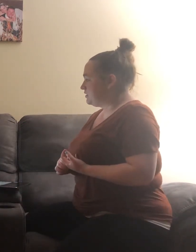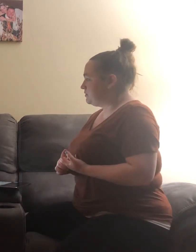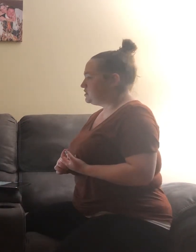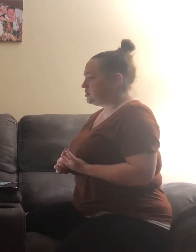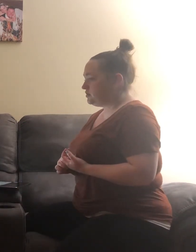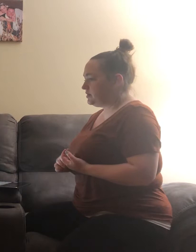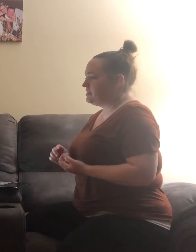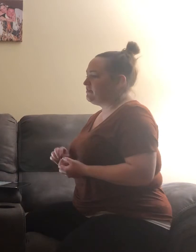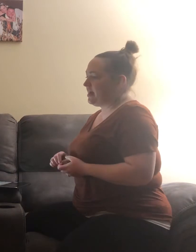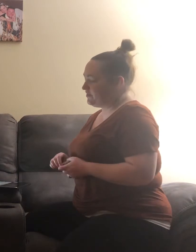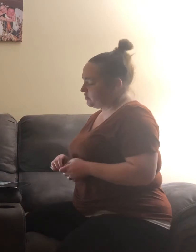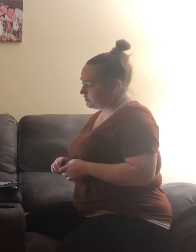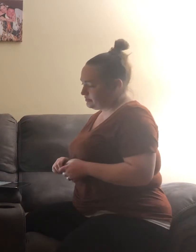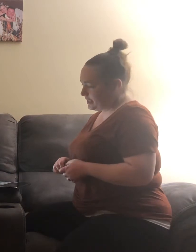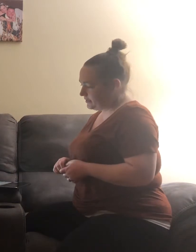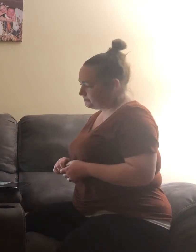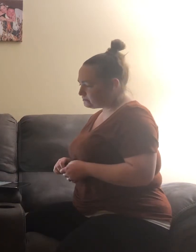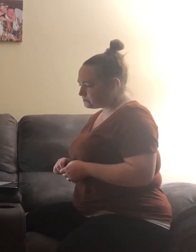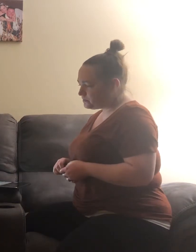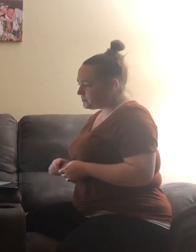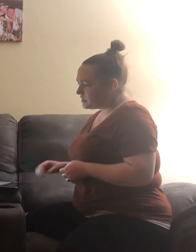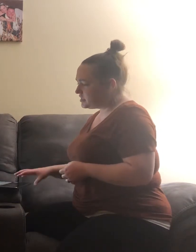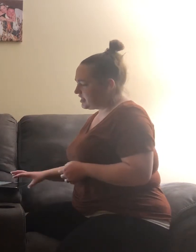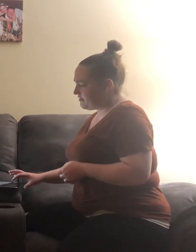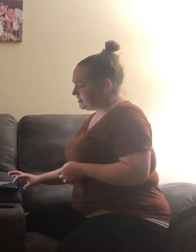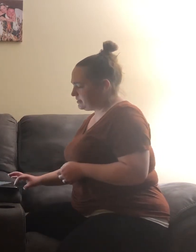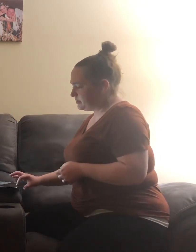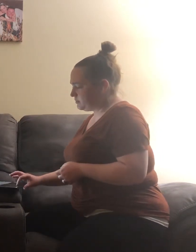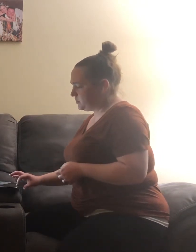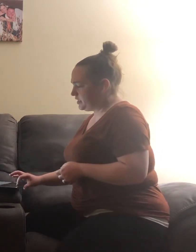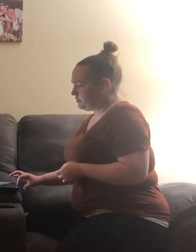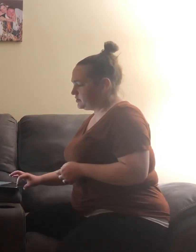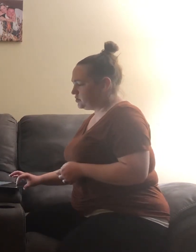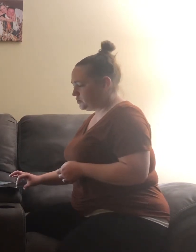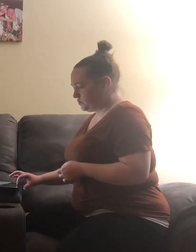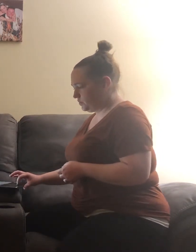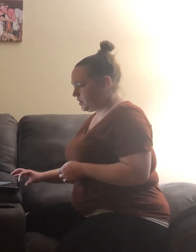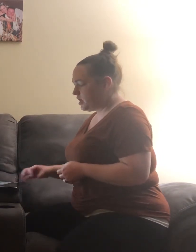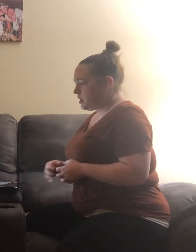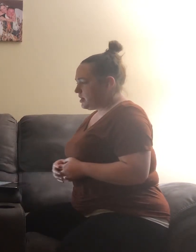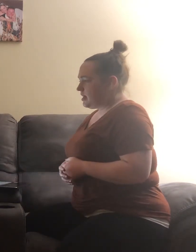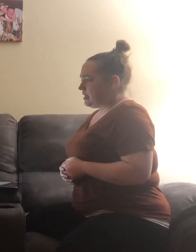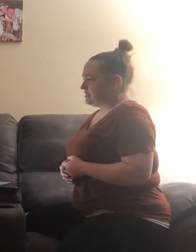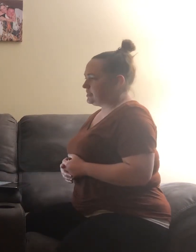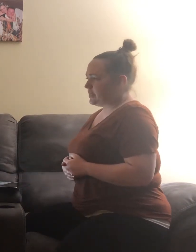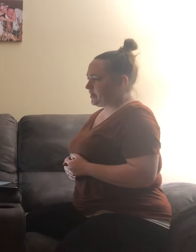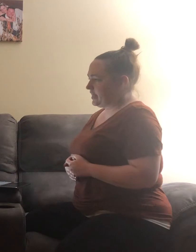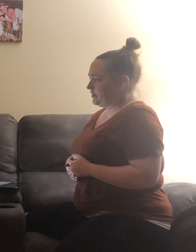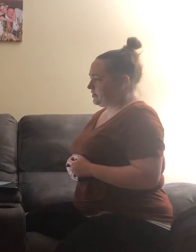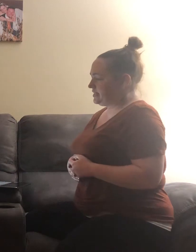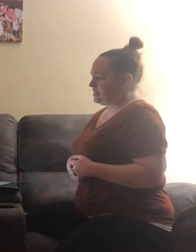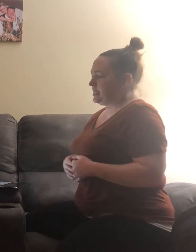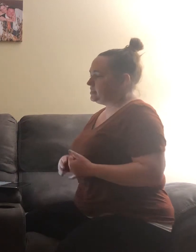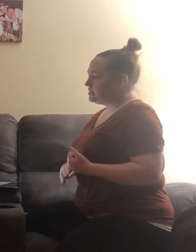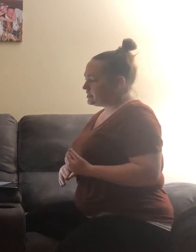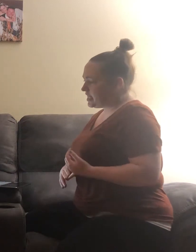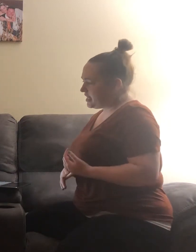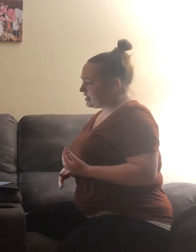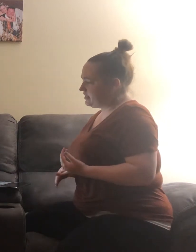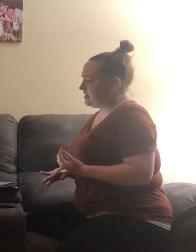was 2. He's a 5-year-old male. Started having symptoms when he was 2. Sounds like right now you guys take Zyrtec and then kind of